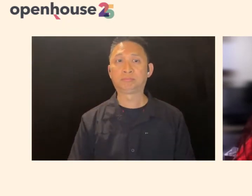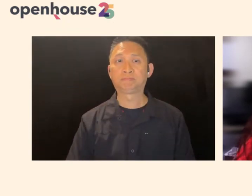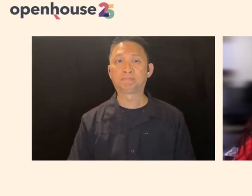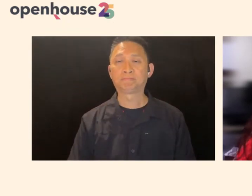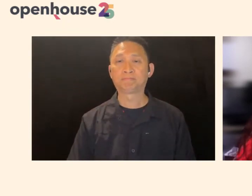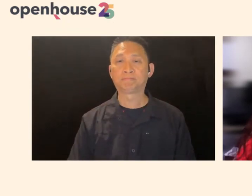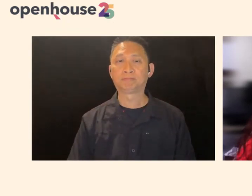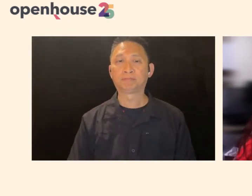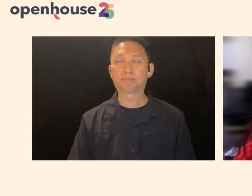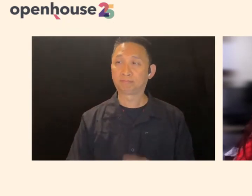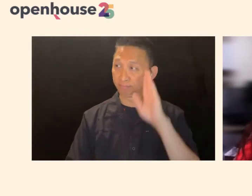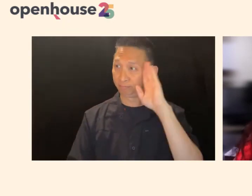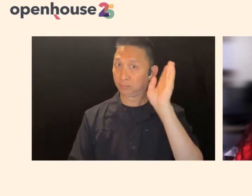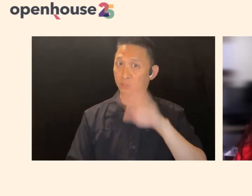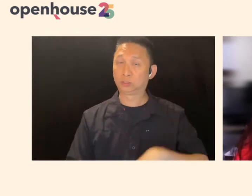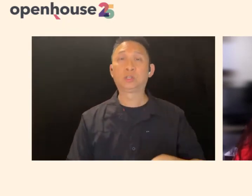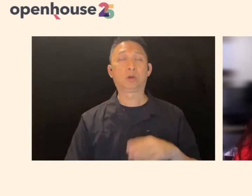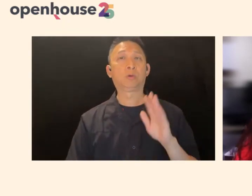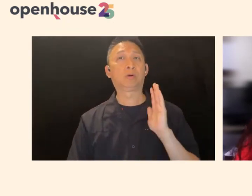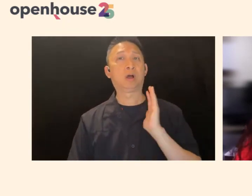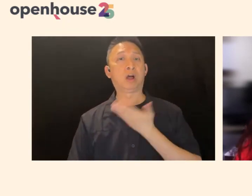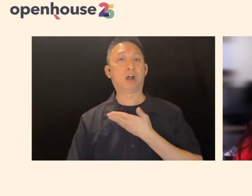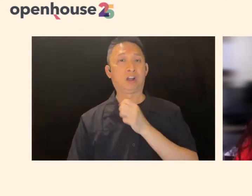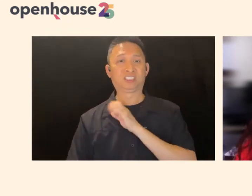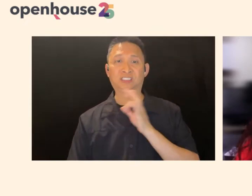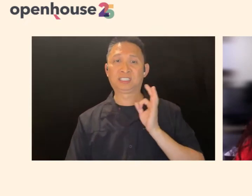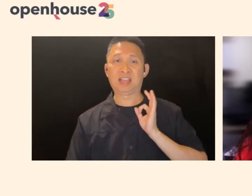95% of our staff is lived experience.